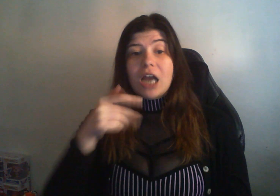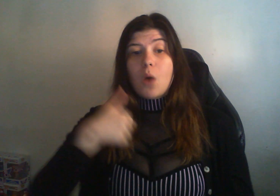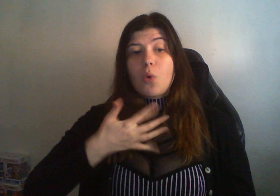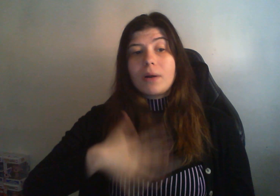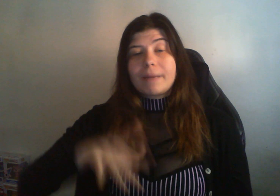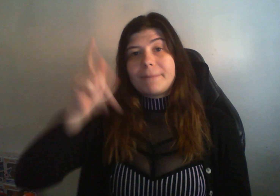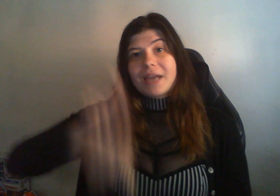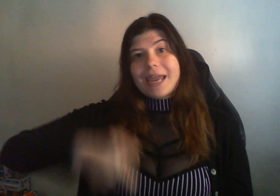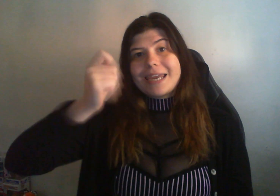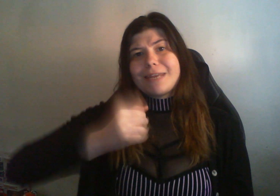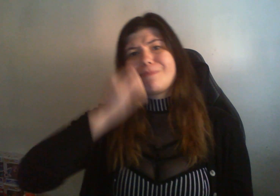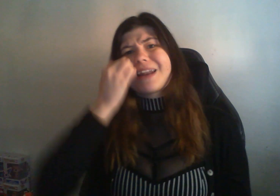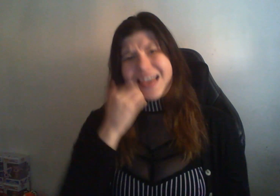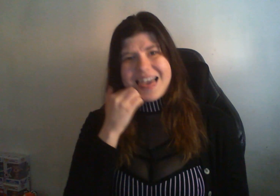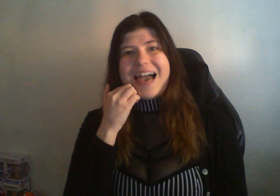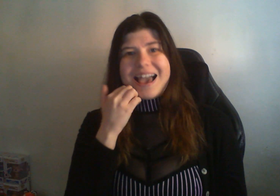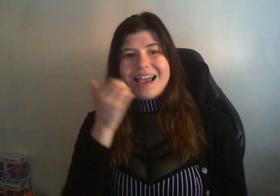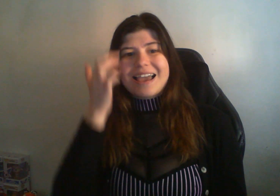want paint black.